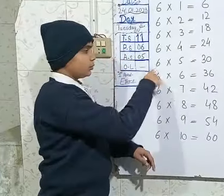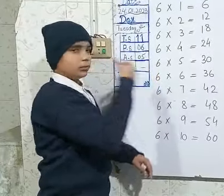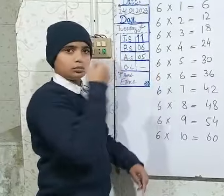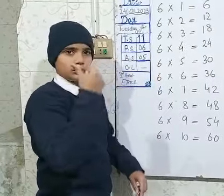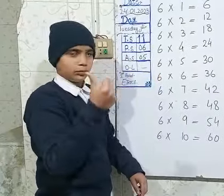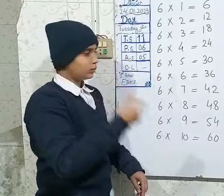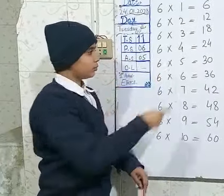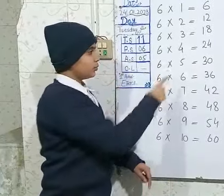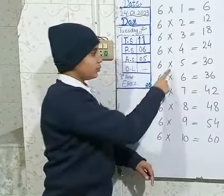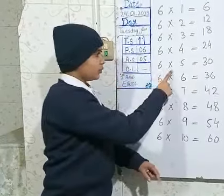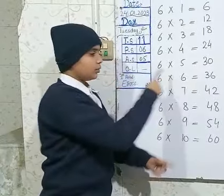6